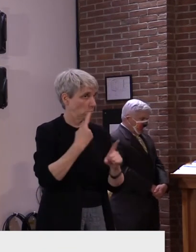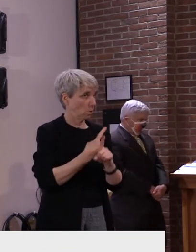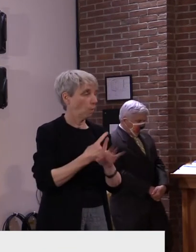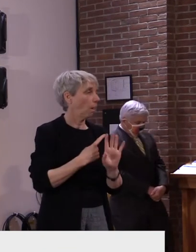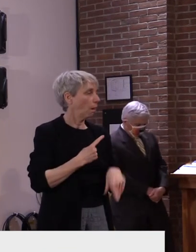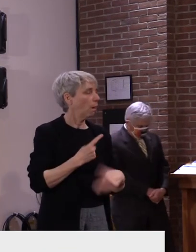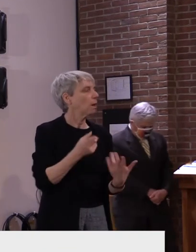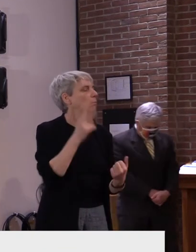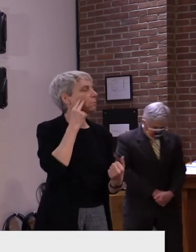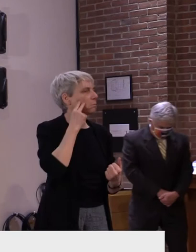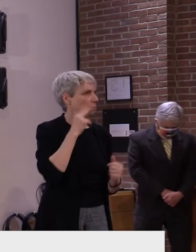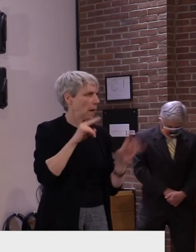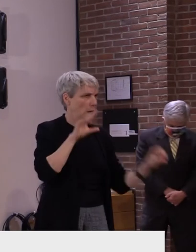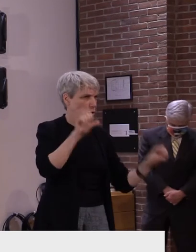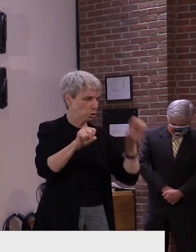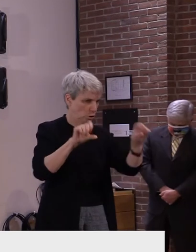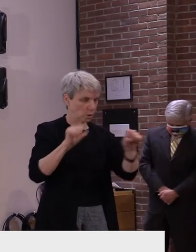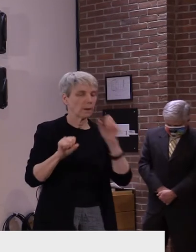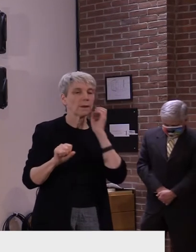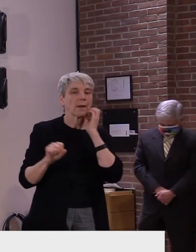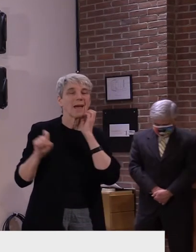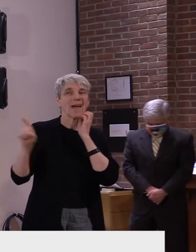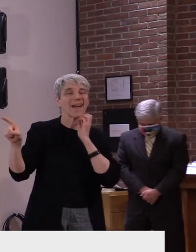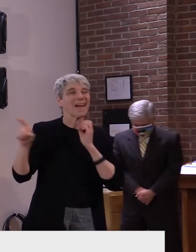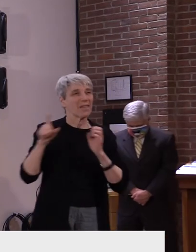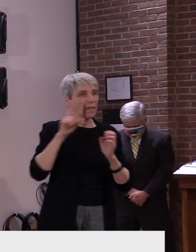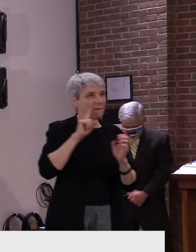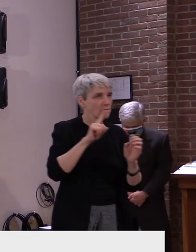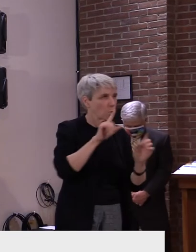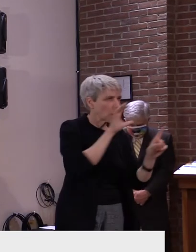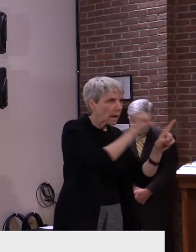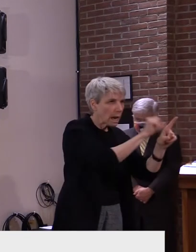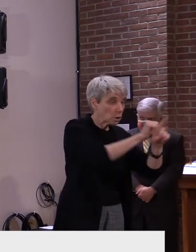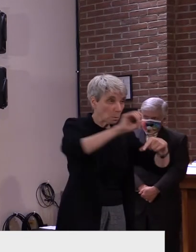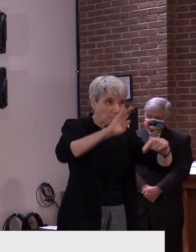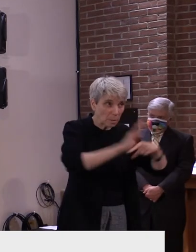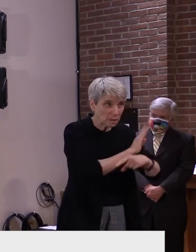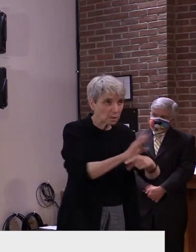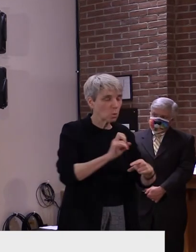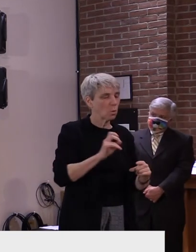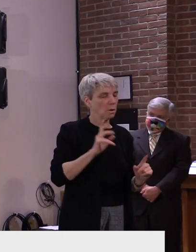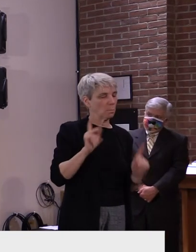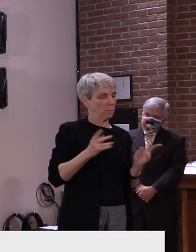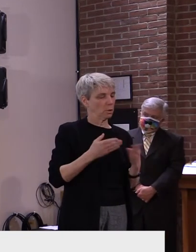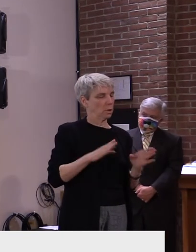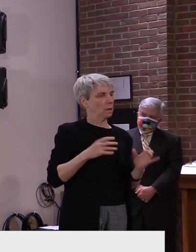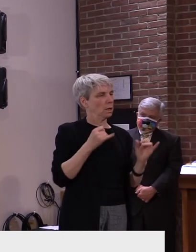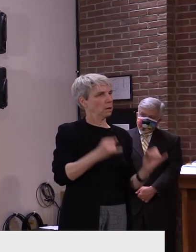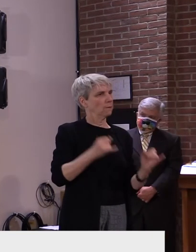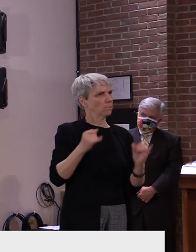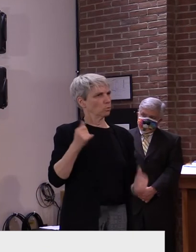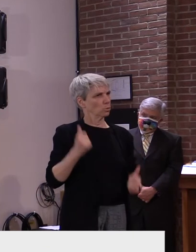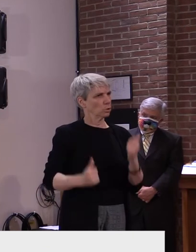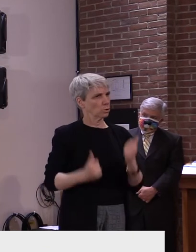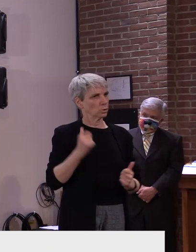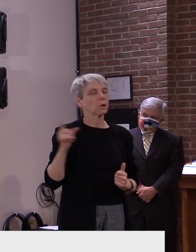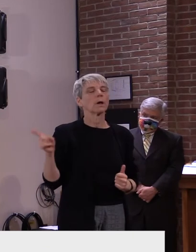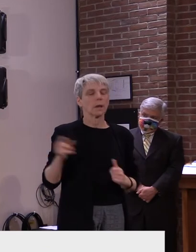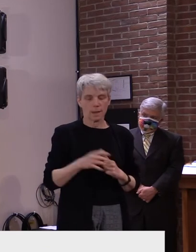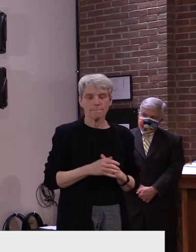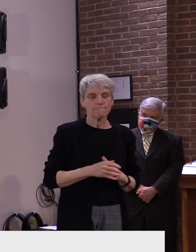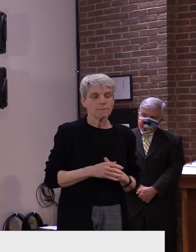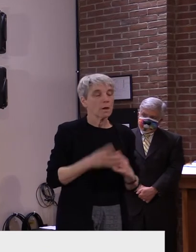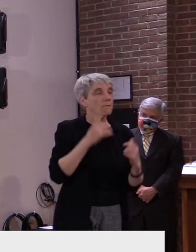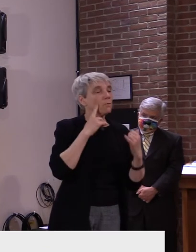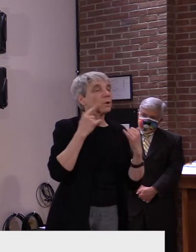individuals are complying with quarantine rules in effect here thanks for the question uh the primary